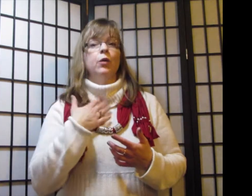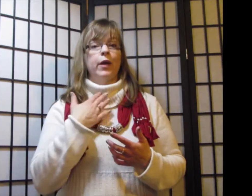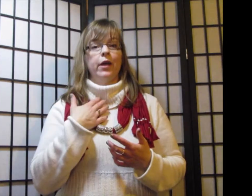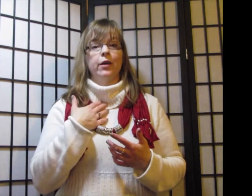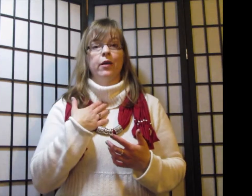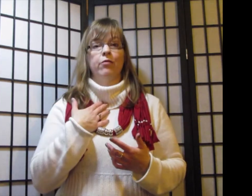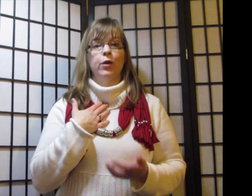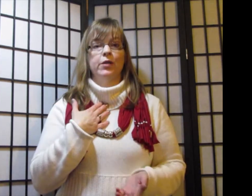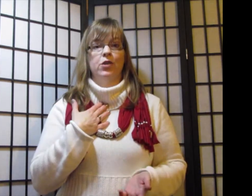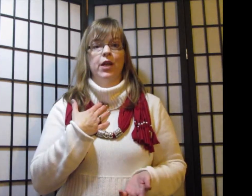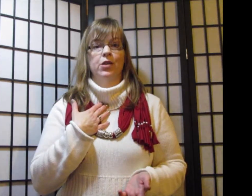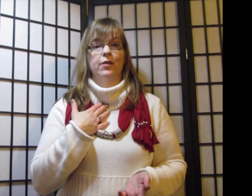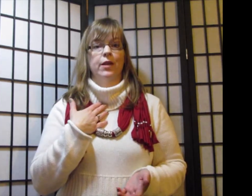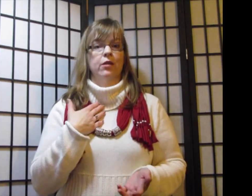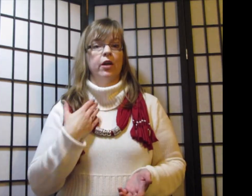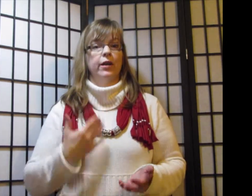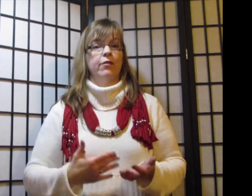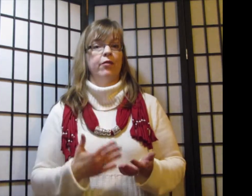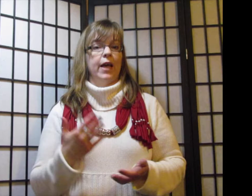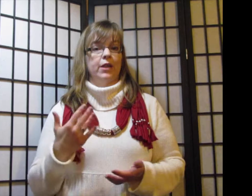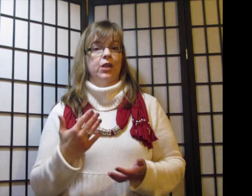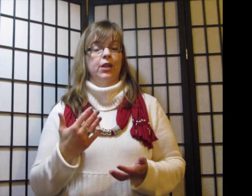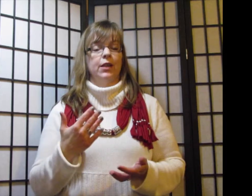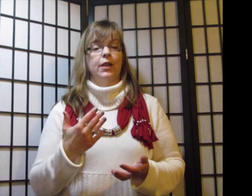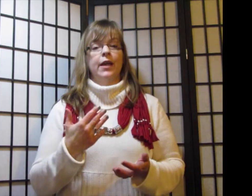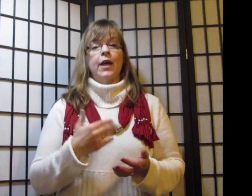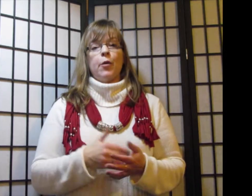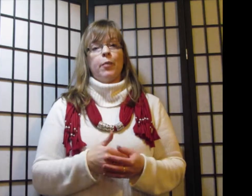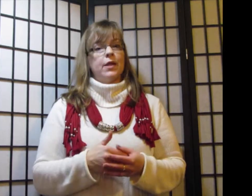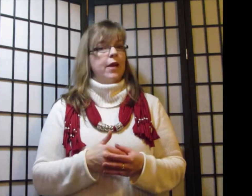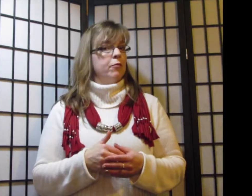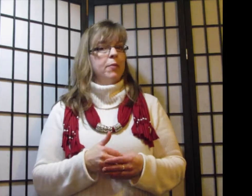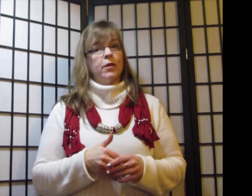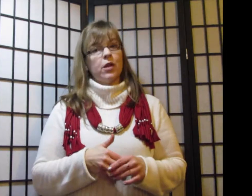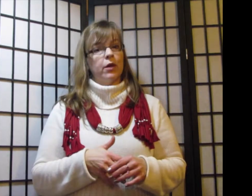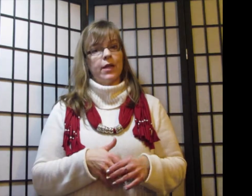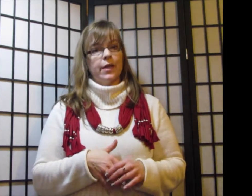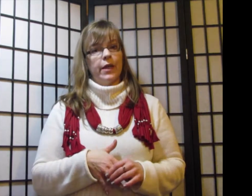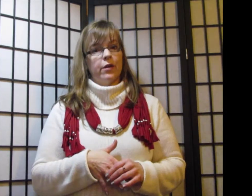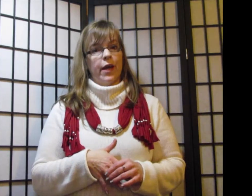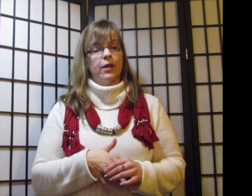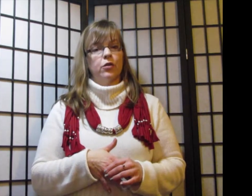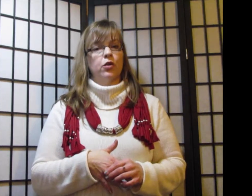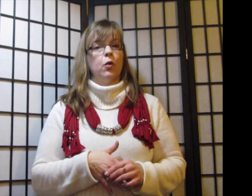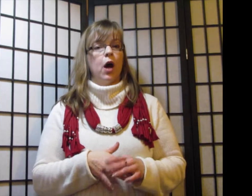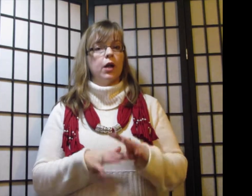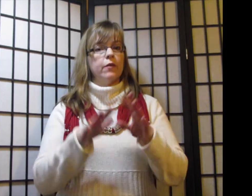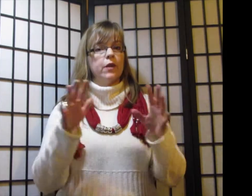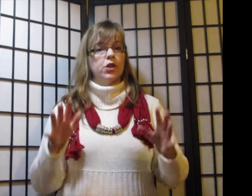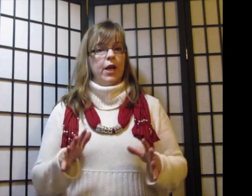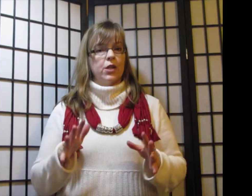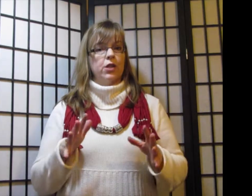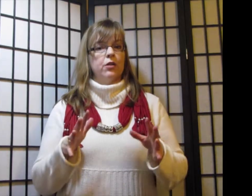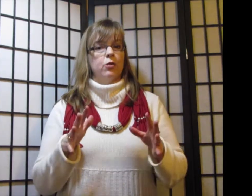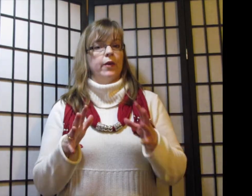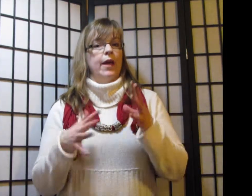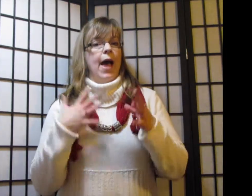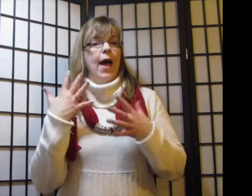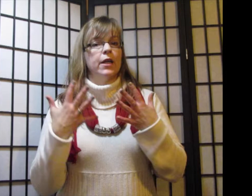we hear in their voice changes. That's called inflection. But deaf people don't get to hear that. So all of the changes or the